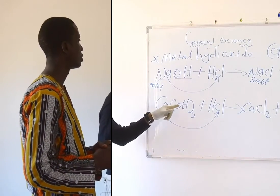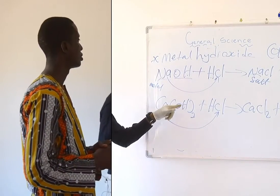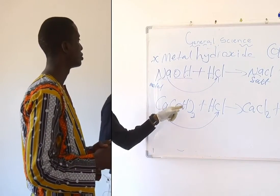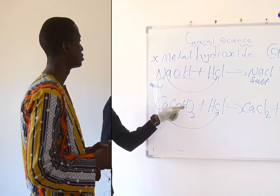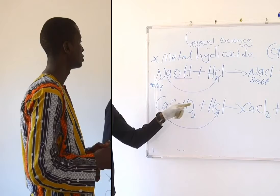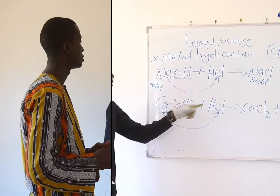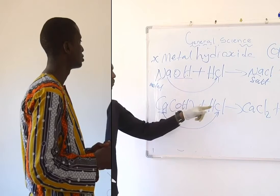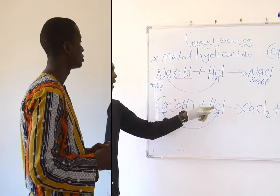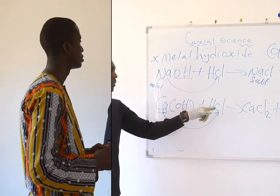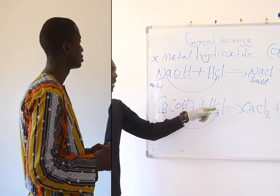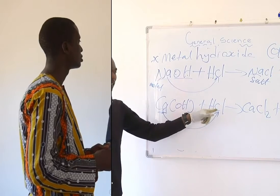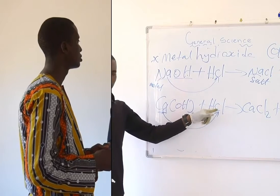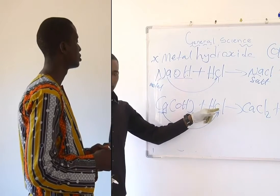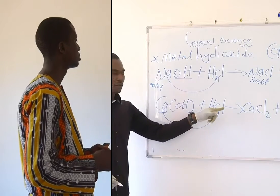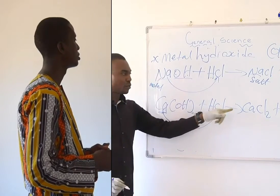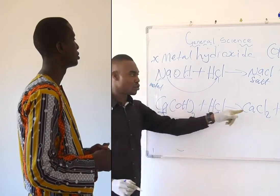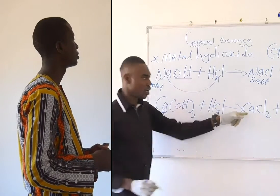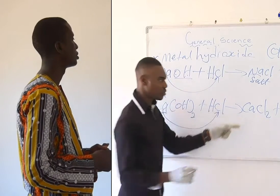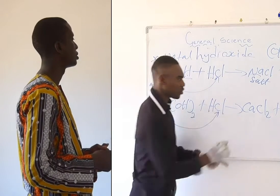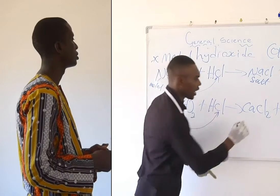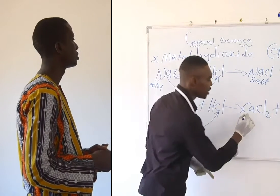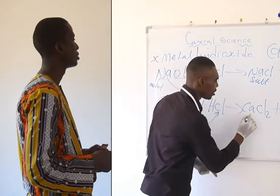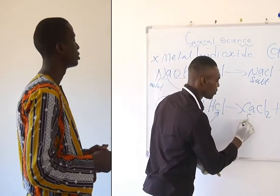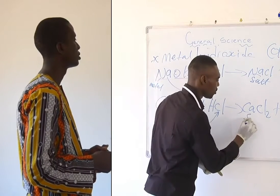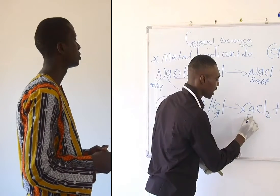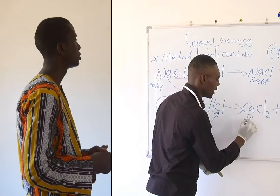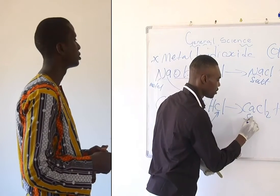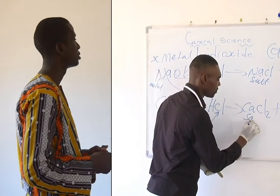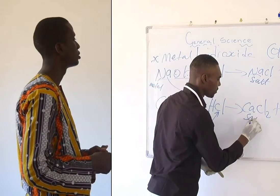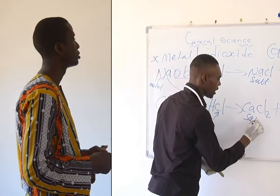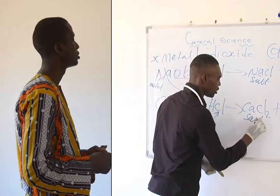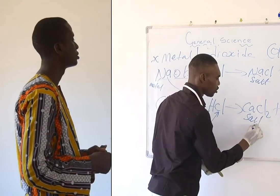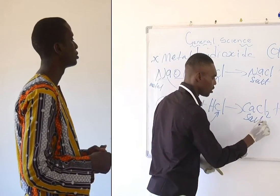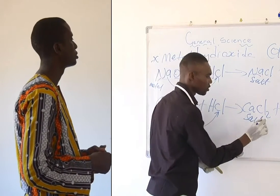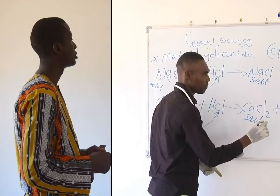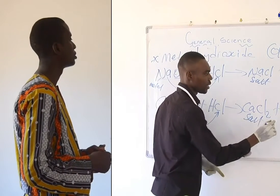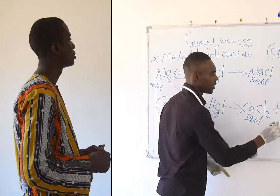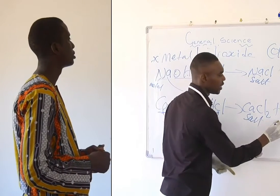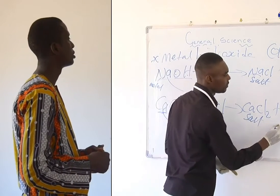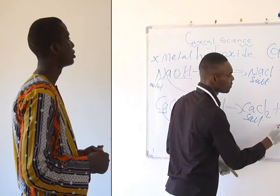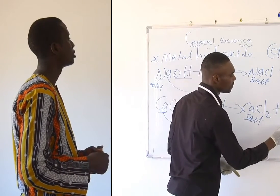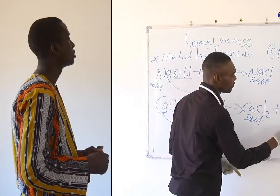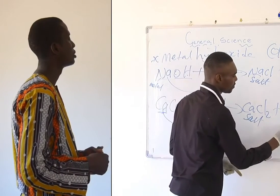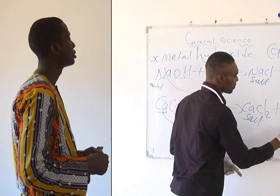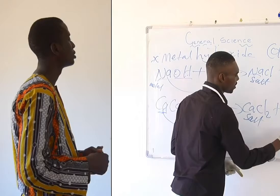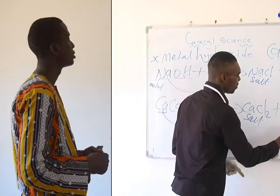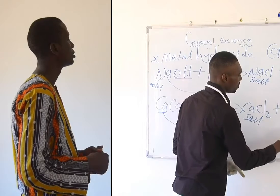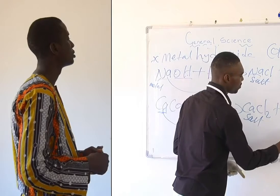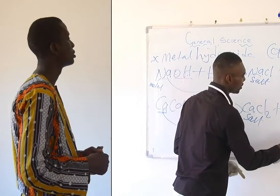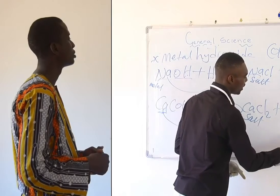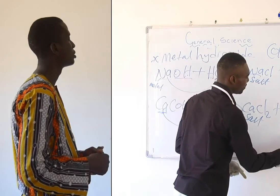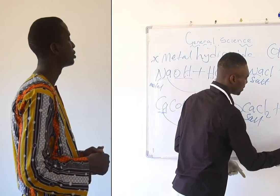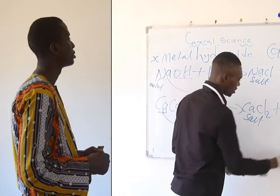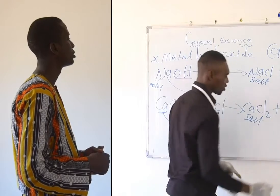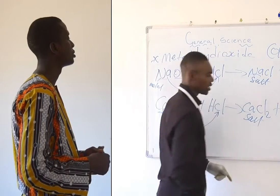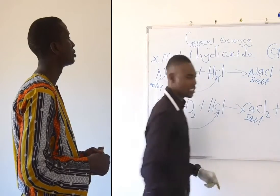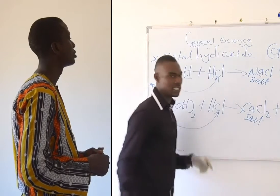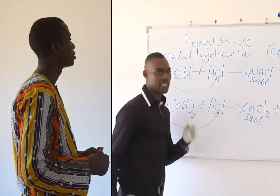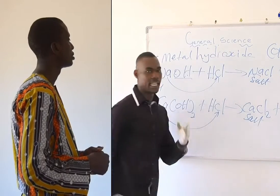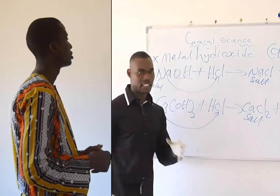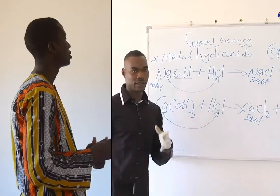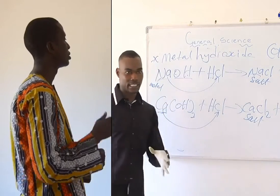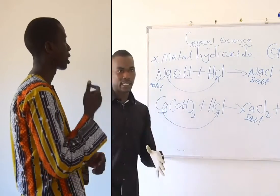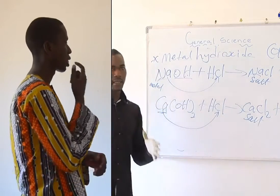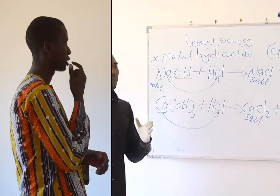calcium hydroxide combined with acid give you salt, calcium chloride as a salt, and then water. So this